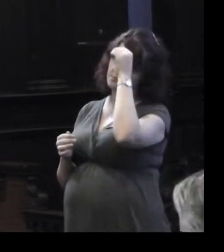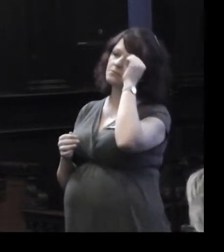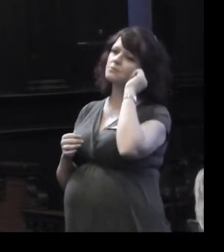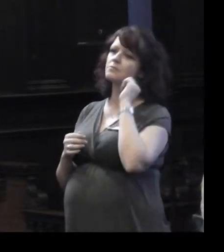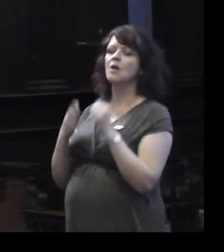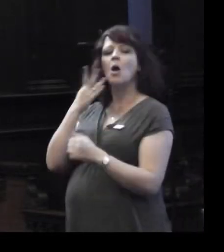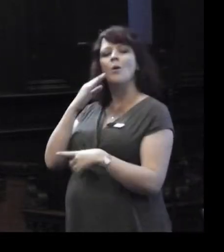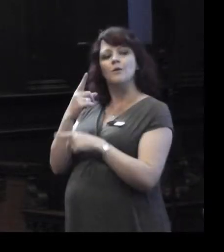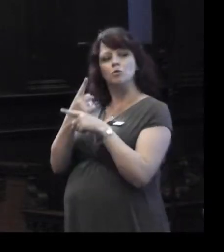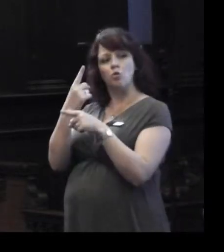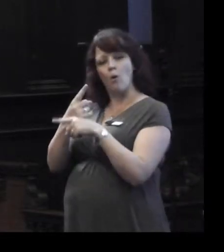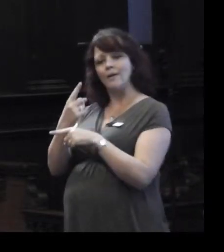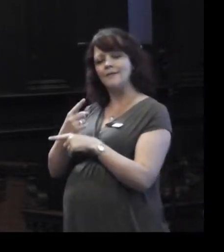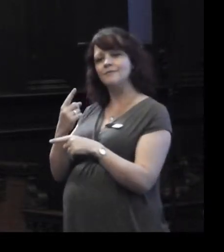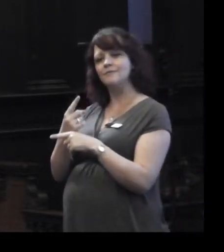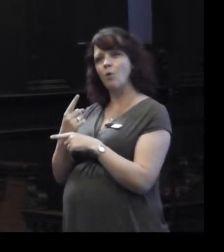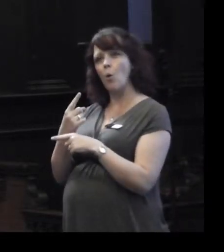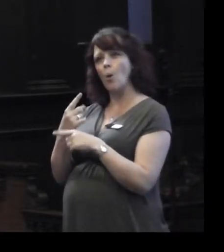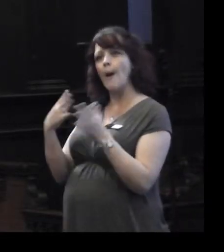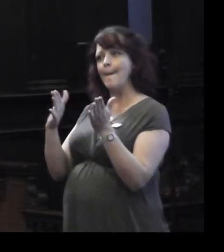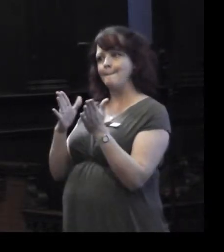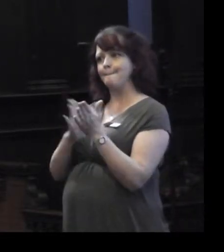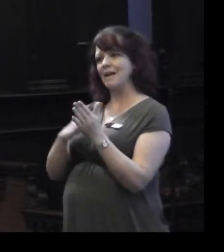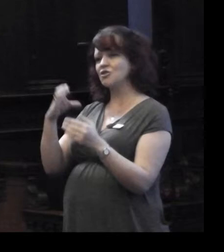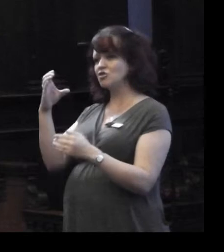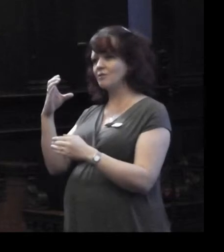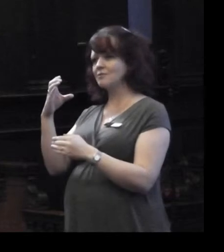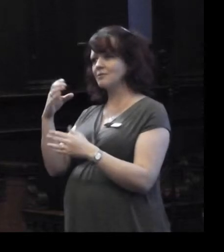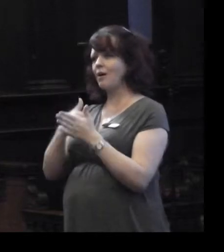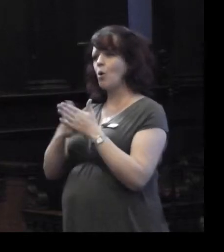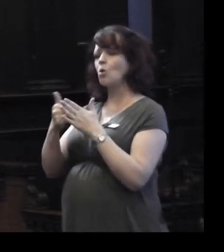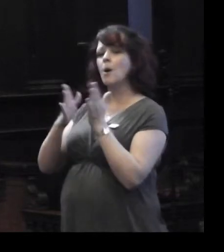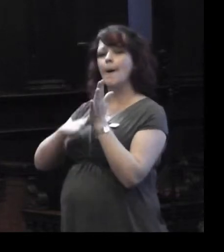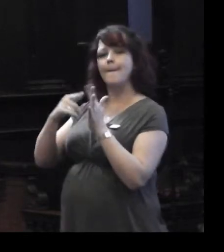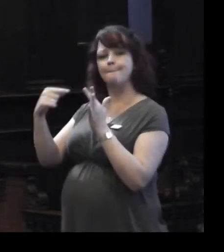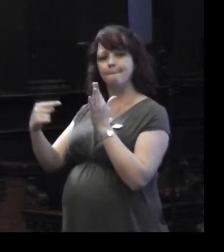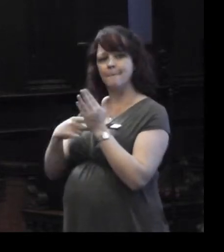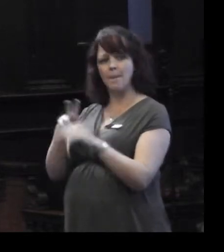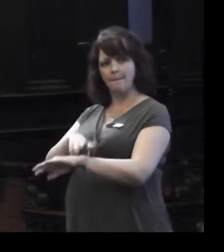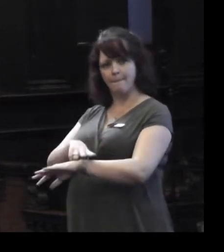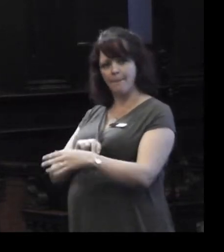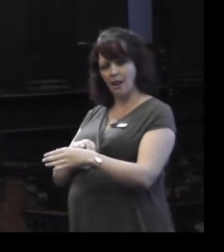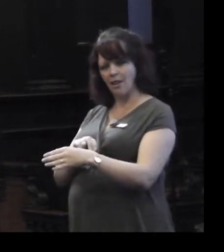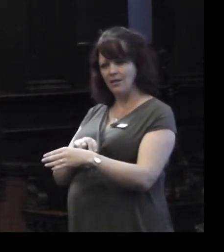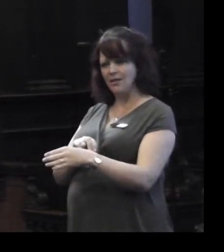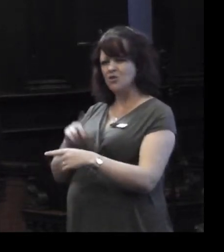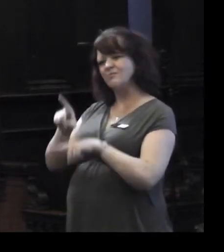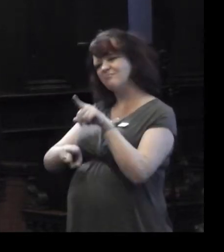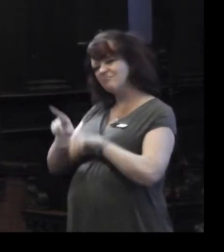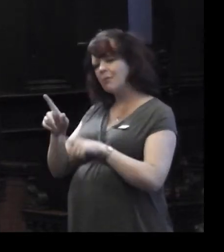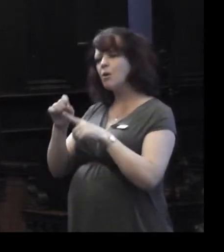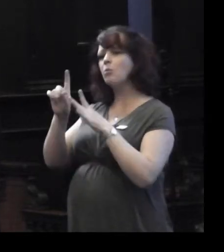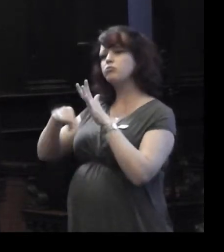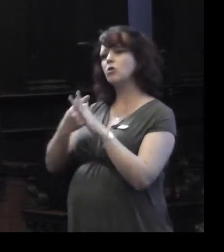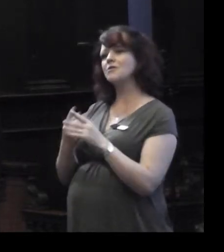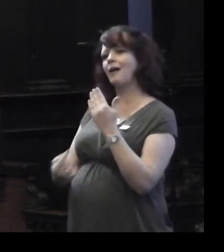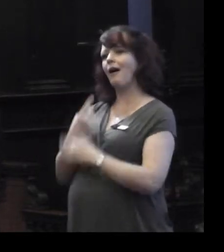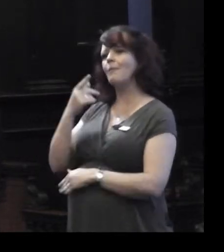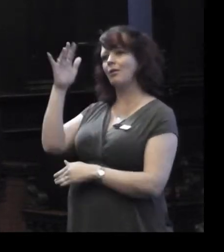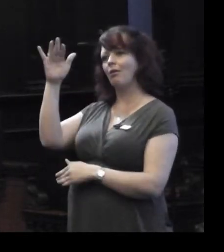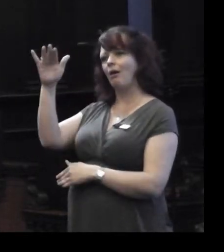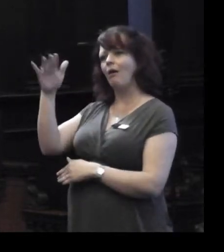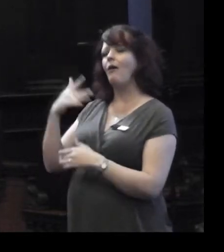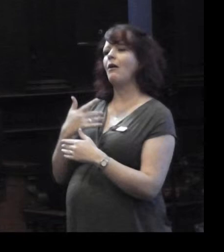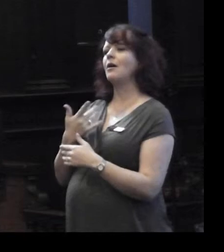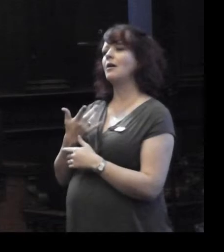Manchester and the Metropolitan Police, who are working on similar projects, we have built lasting relationships to share